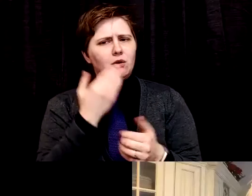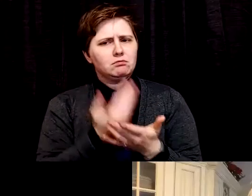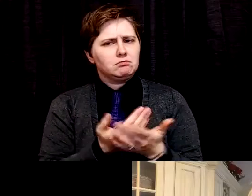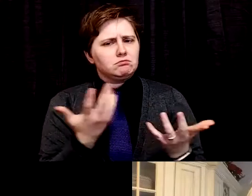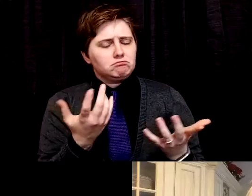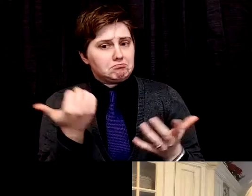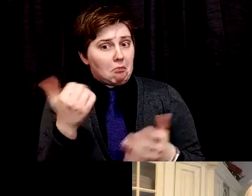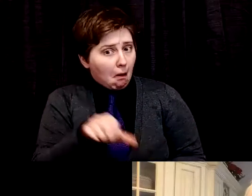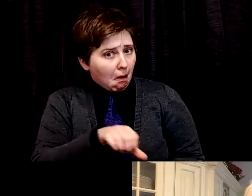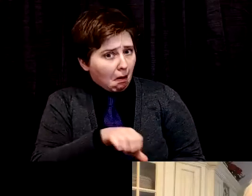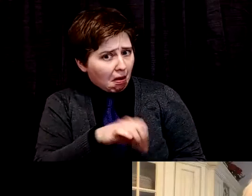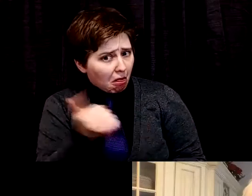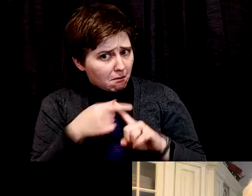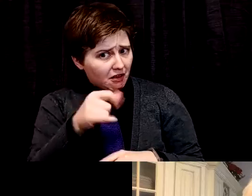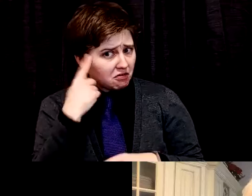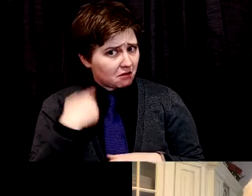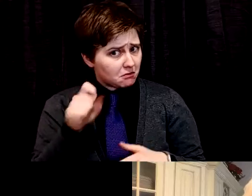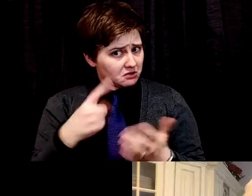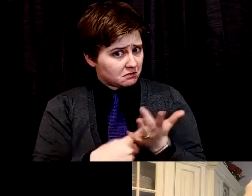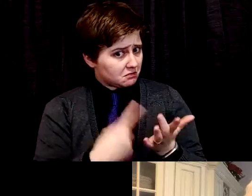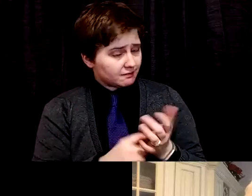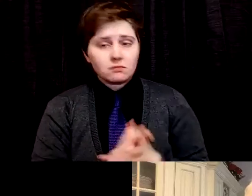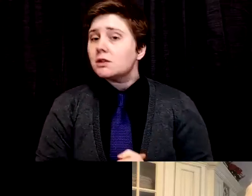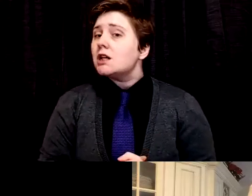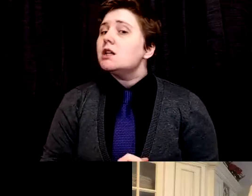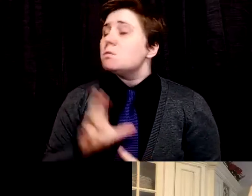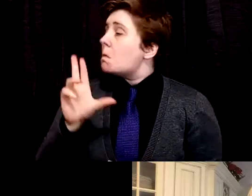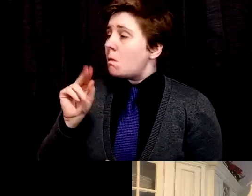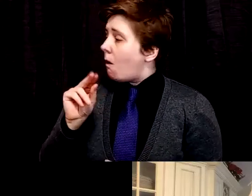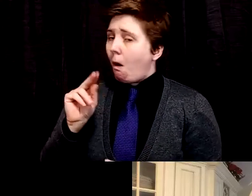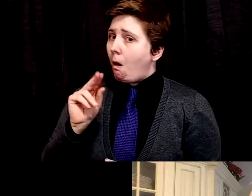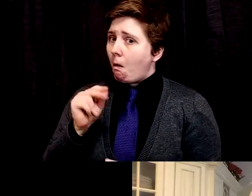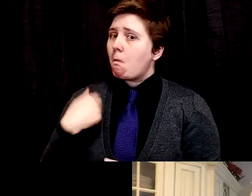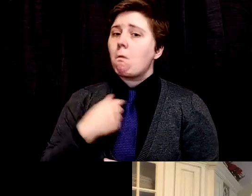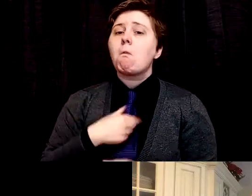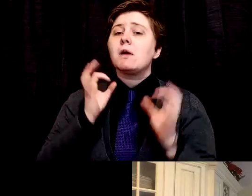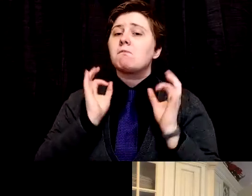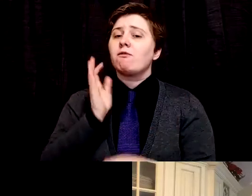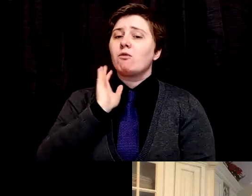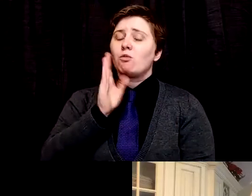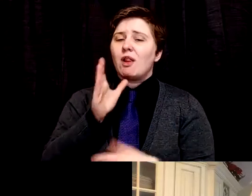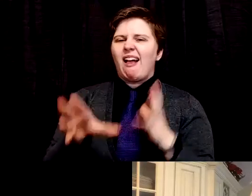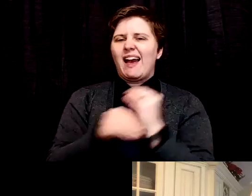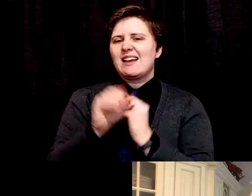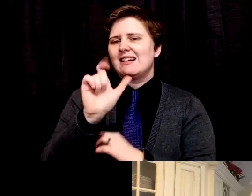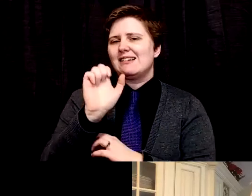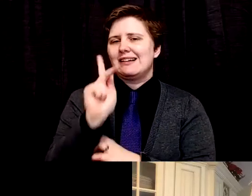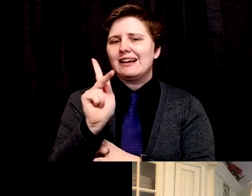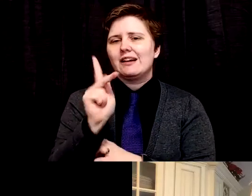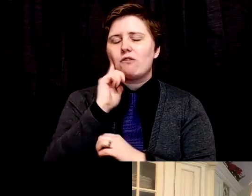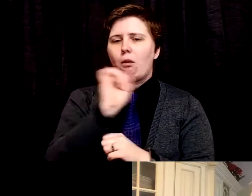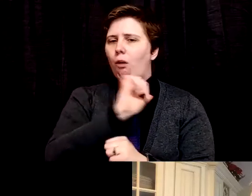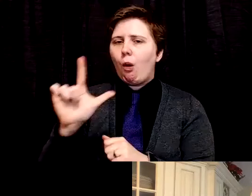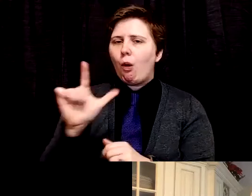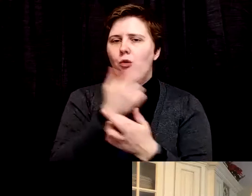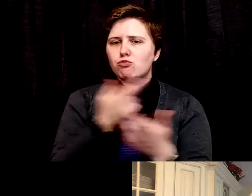Anything else on the face mask you think I might need to talk about? Nope, and we will definitely put the links to all of those